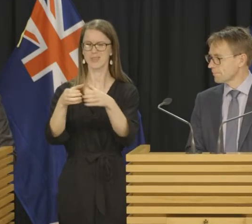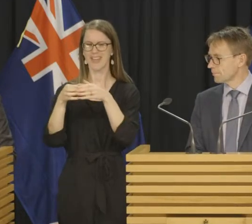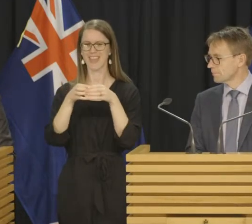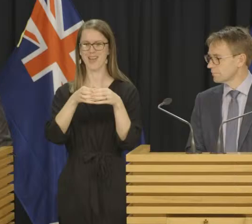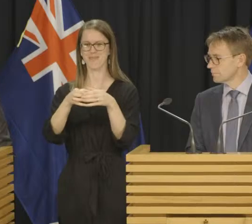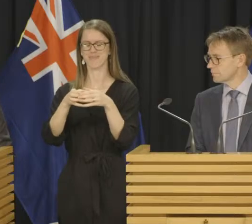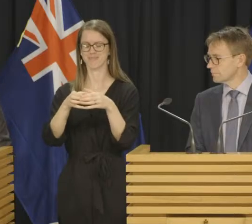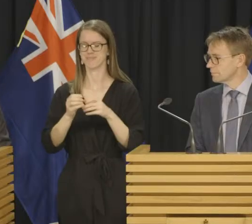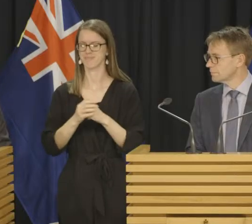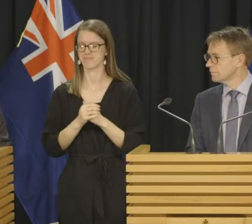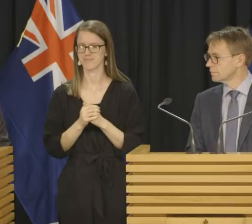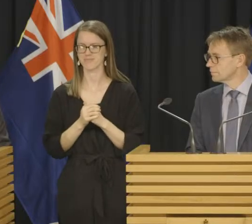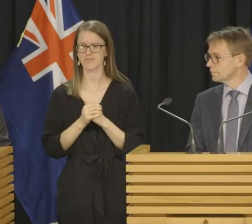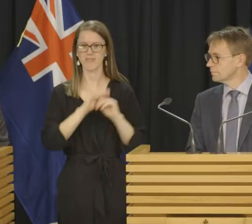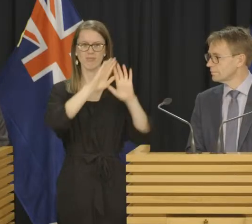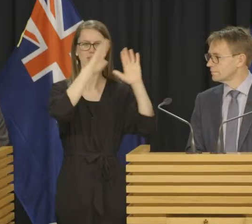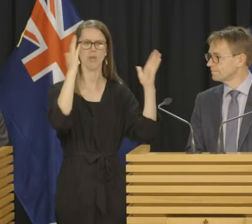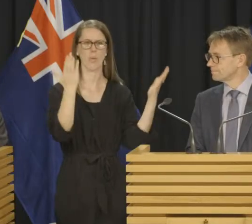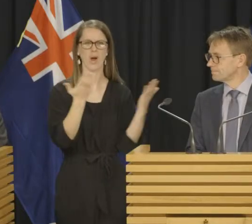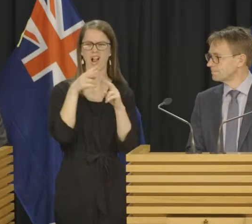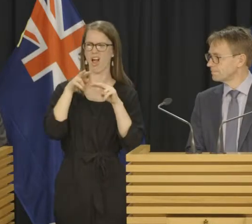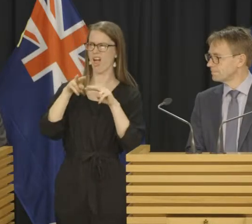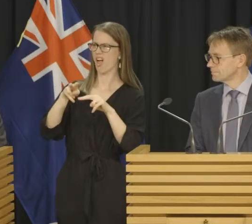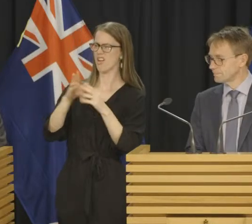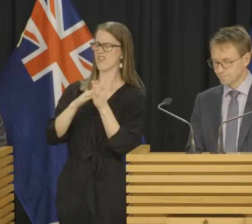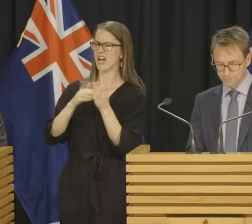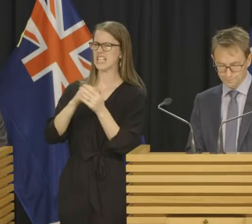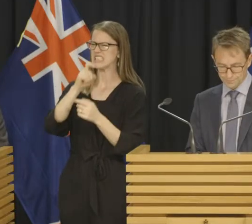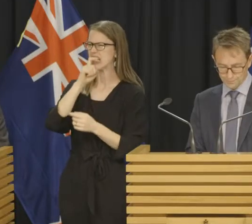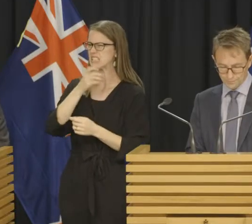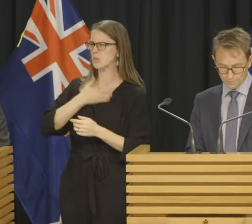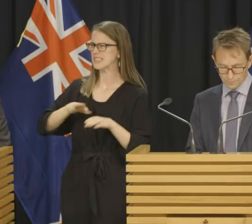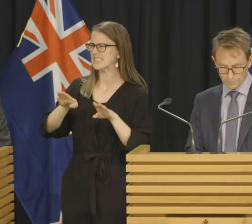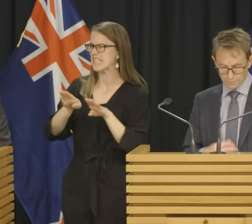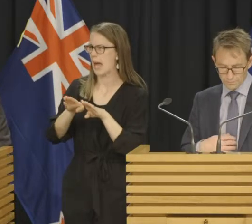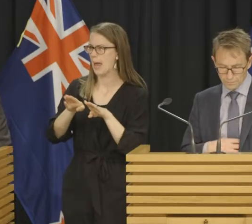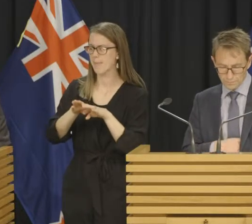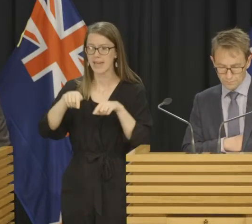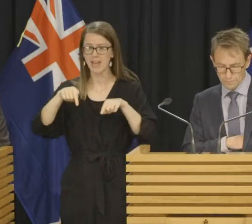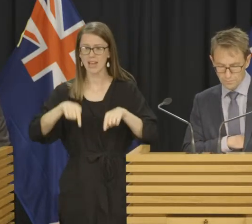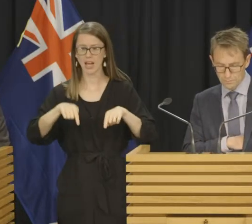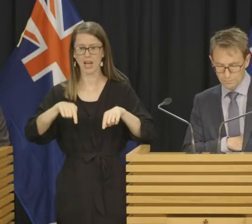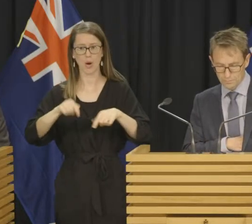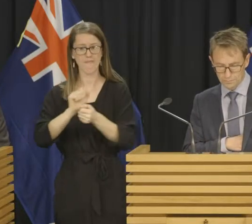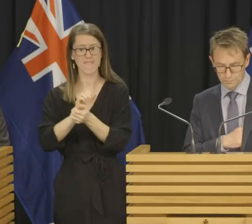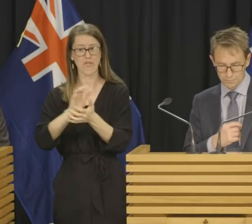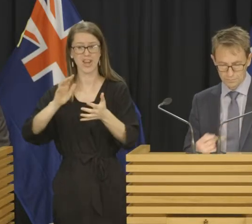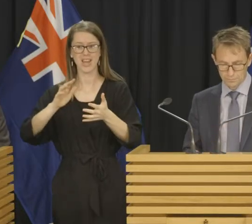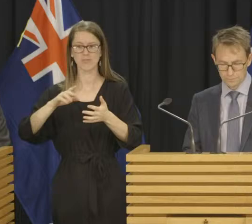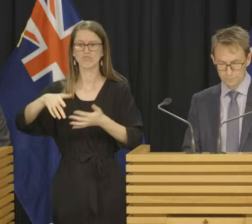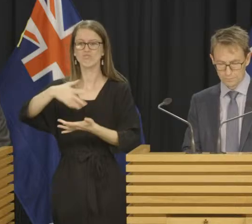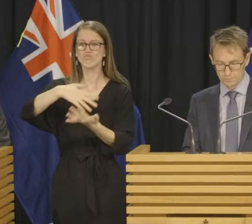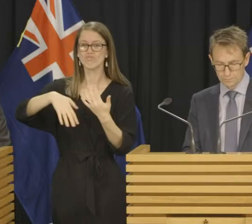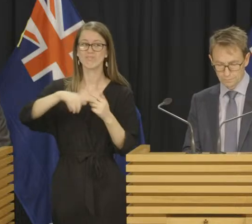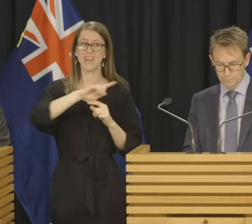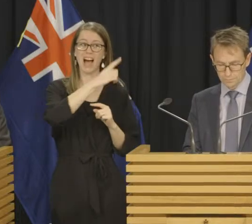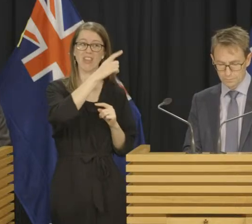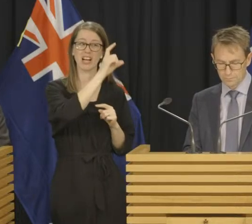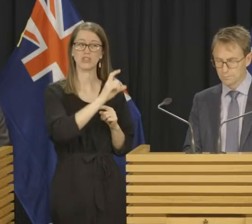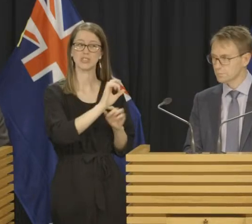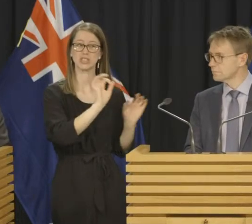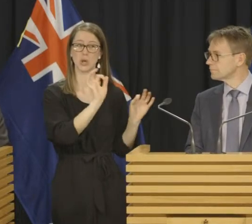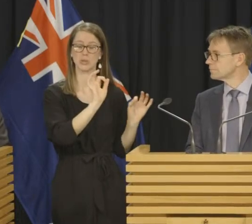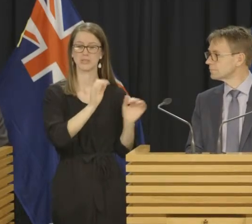million. We're the envy of much of the rest of the world and we enjoy freedoms that so many others don't. But it